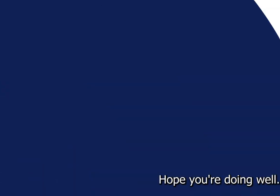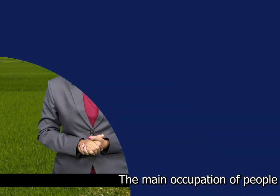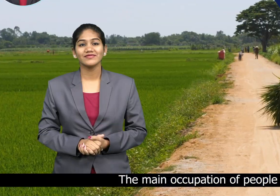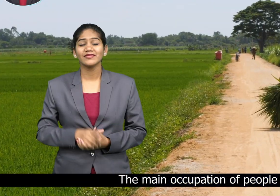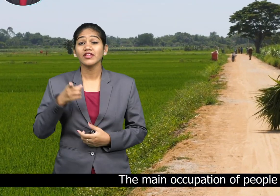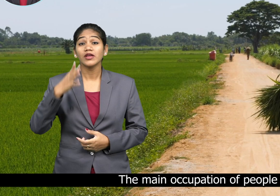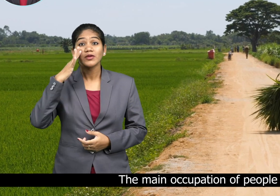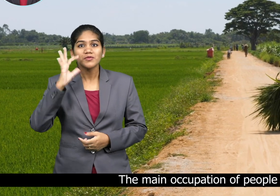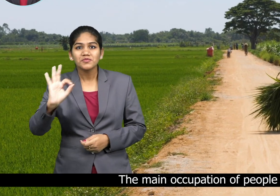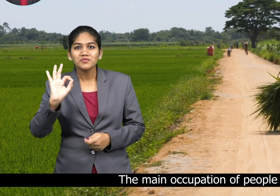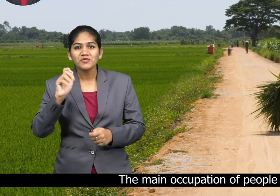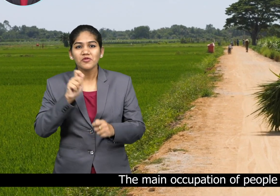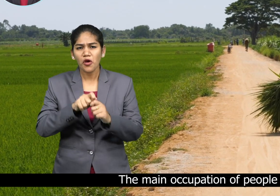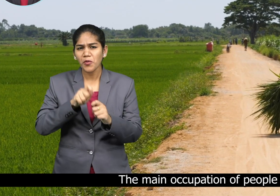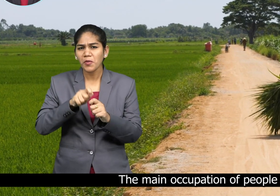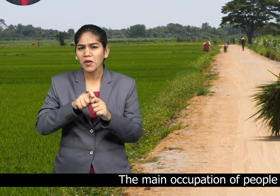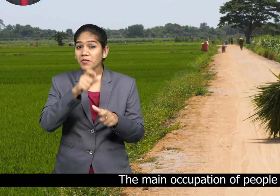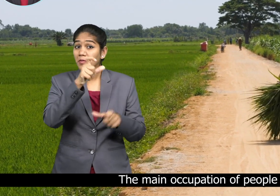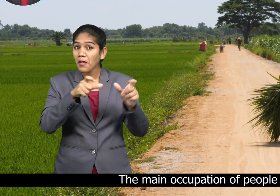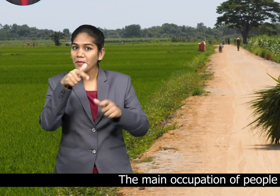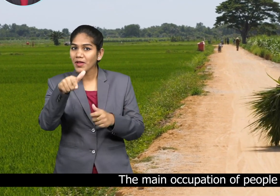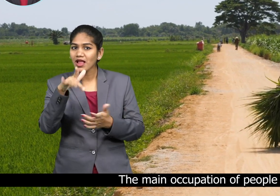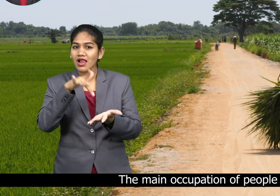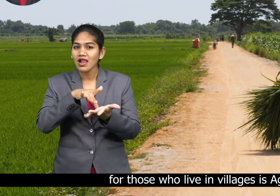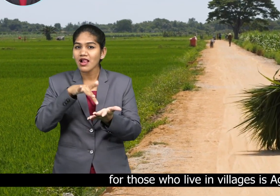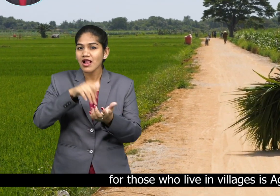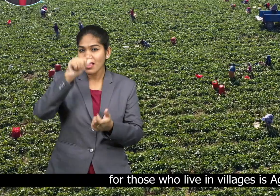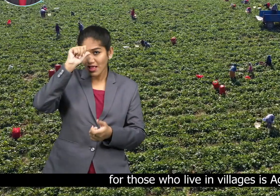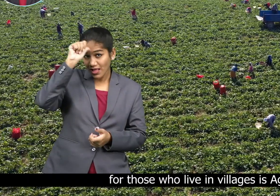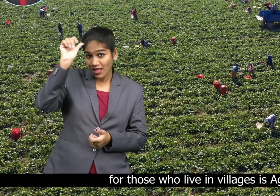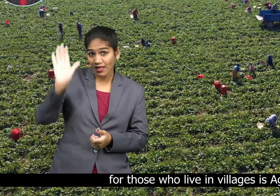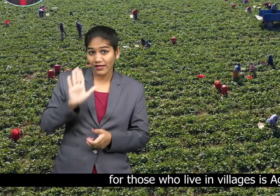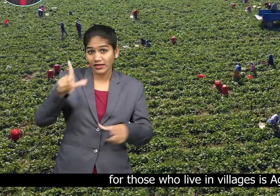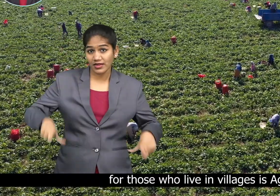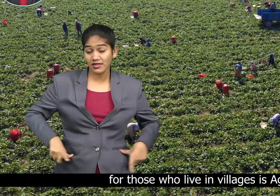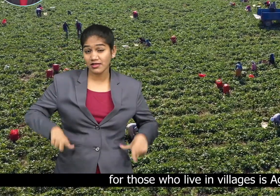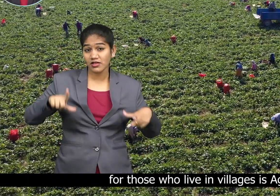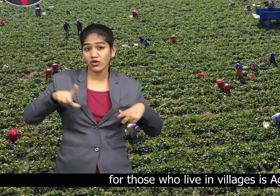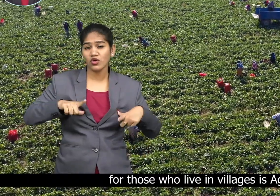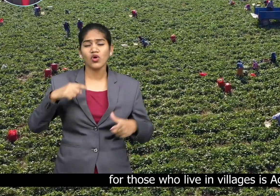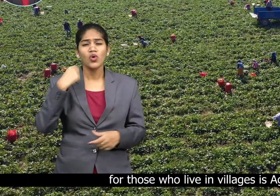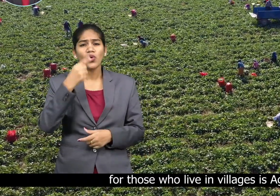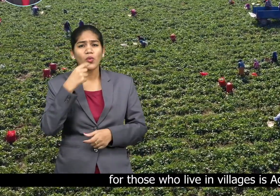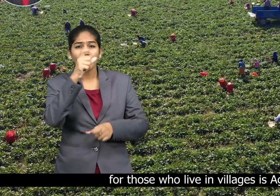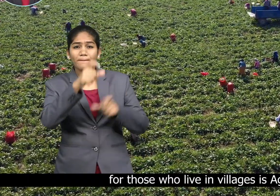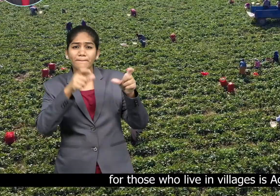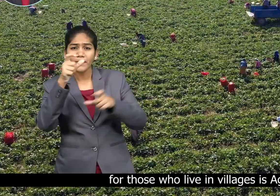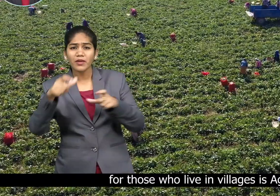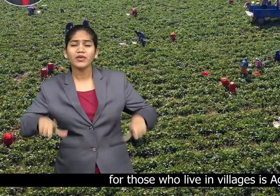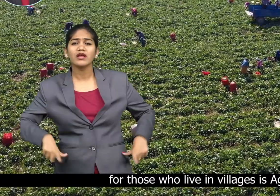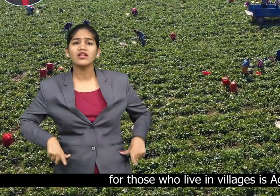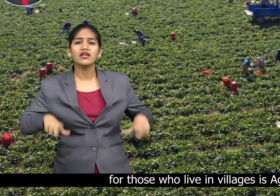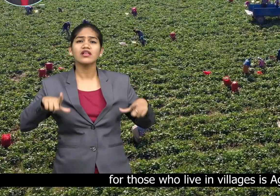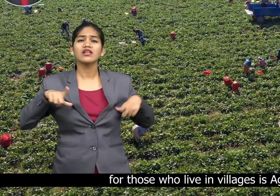The main occupation of people in India, for those who live in villages, is agriculture.